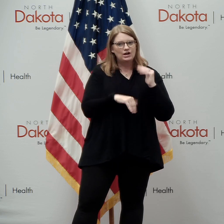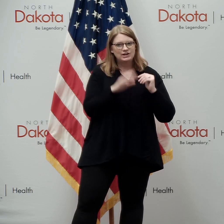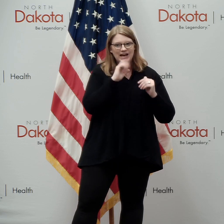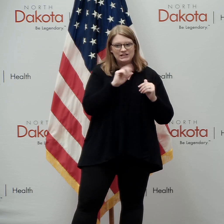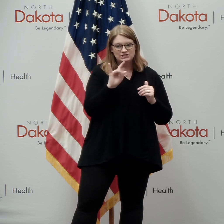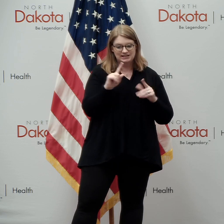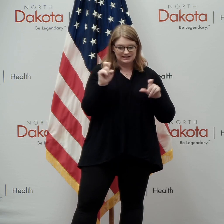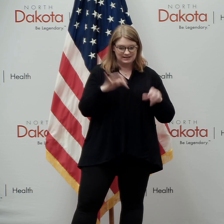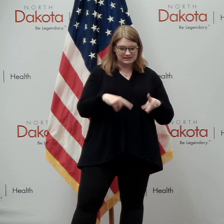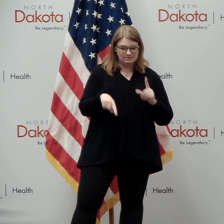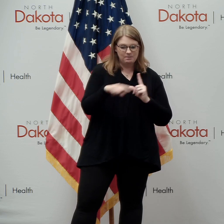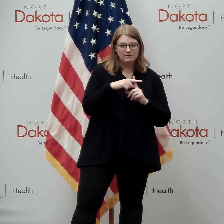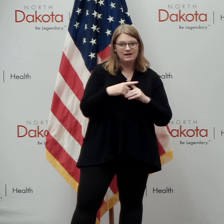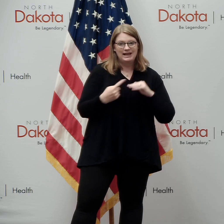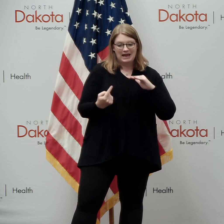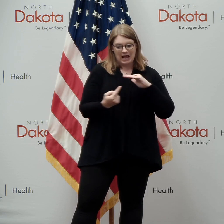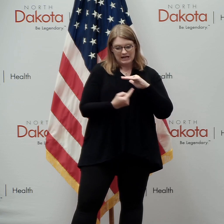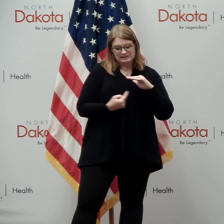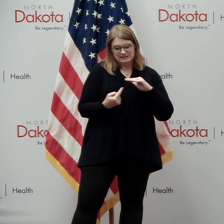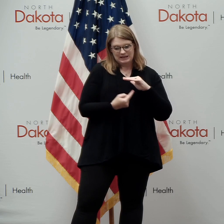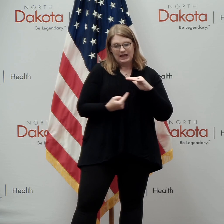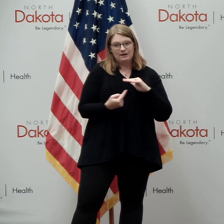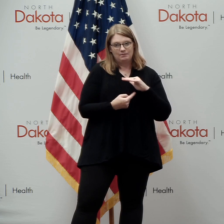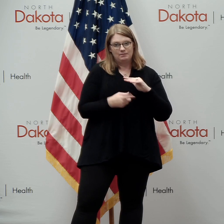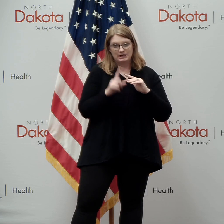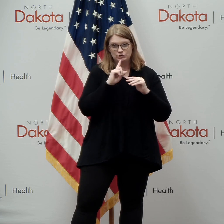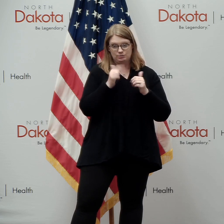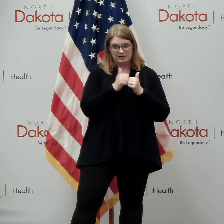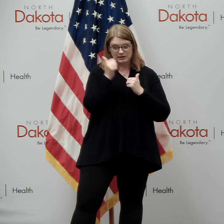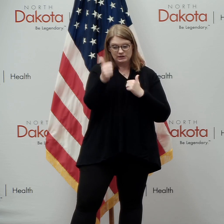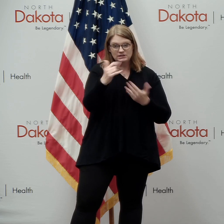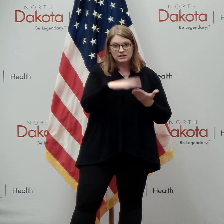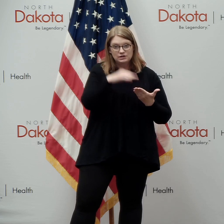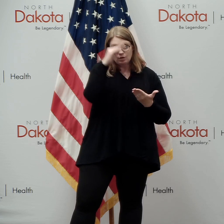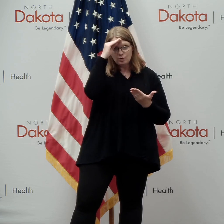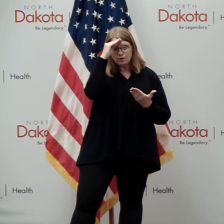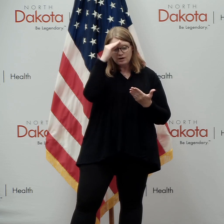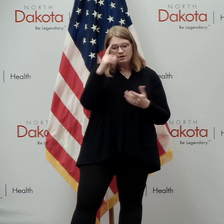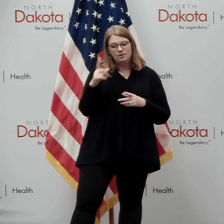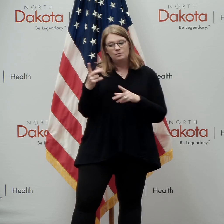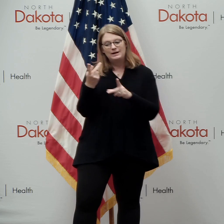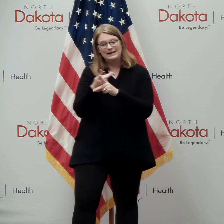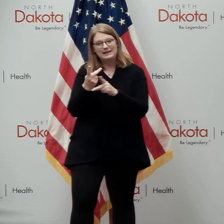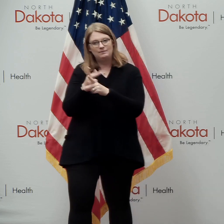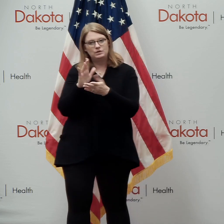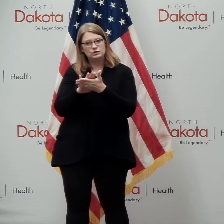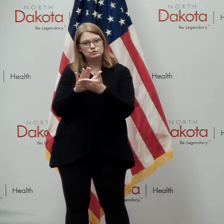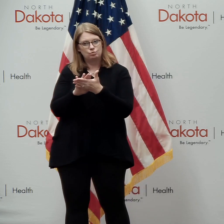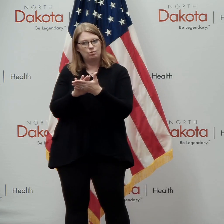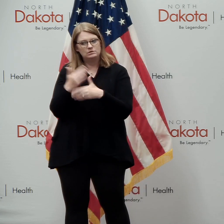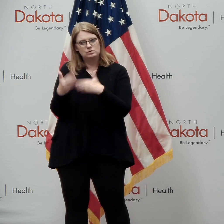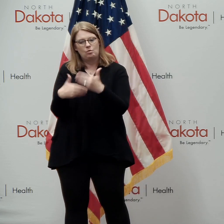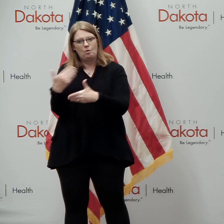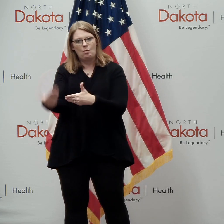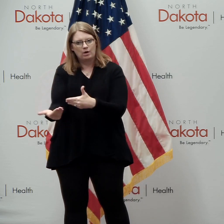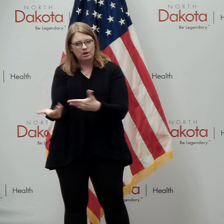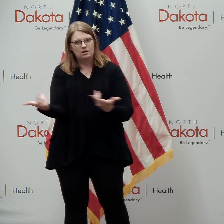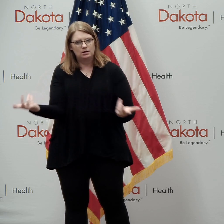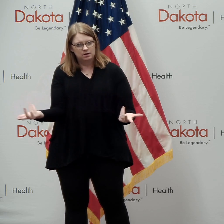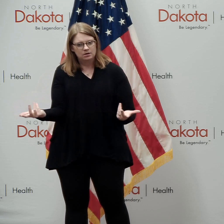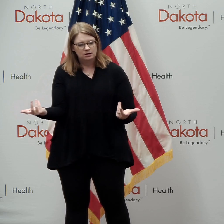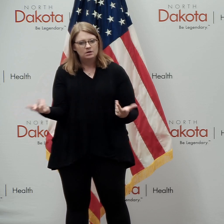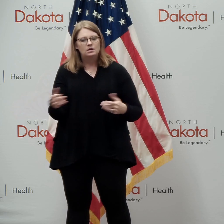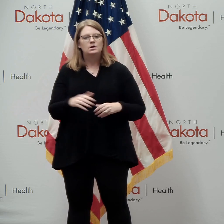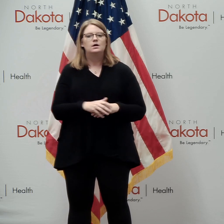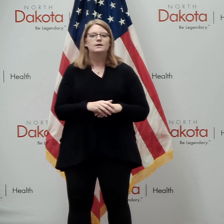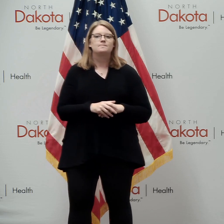positive for COVID, we want to isolate them. We want to make sure they can do distance learning, but we want to keep those schools going for the health and benefit of anybody